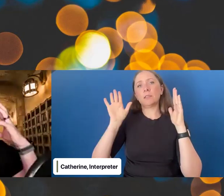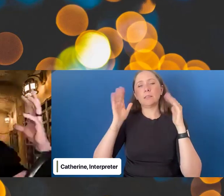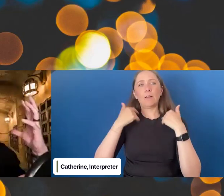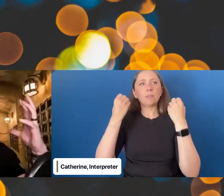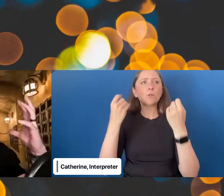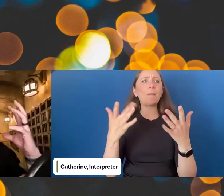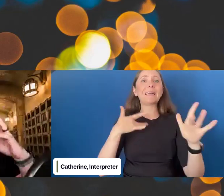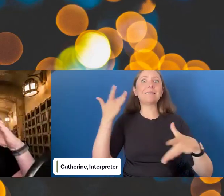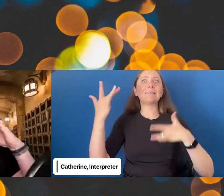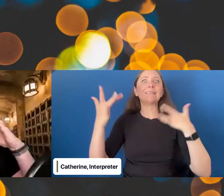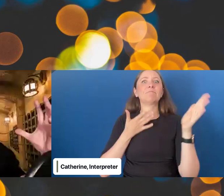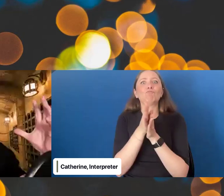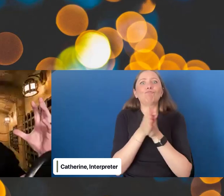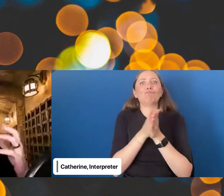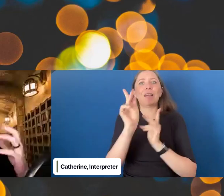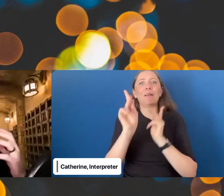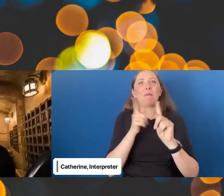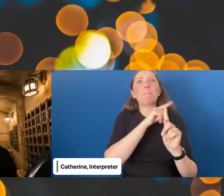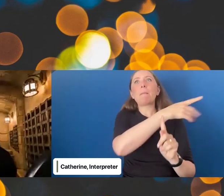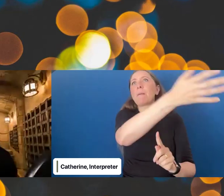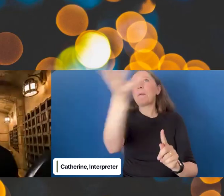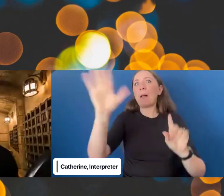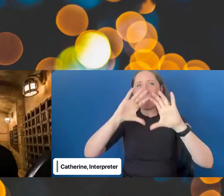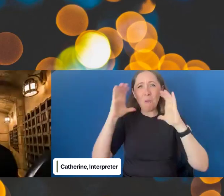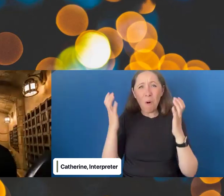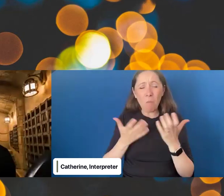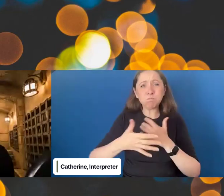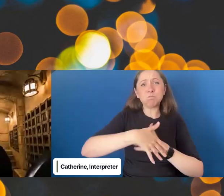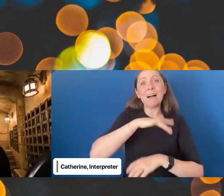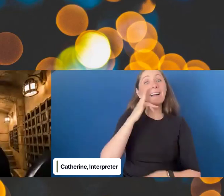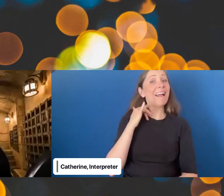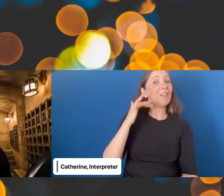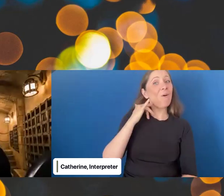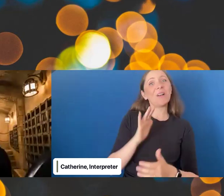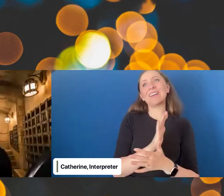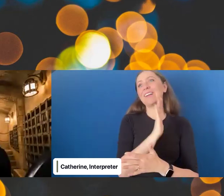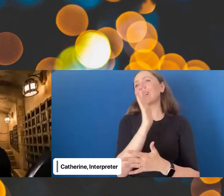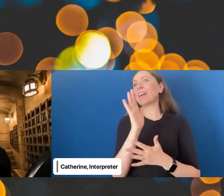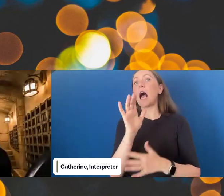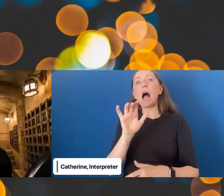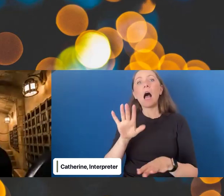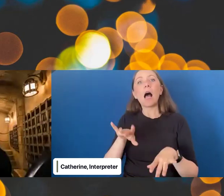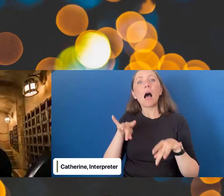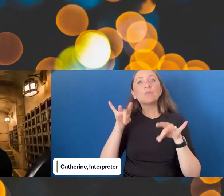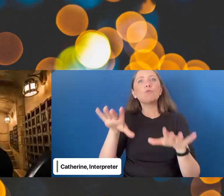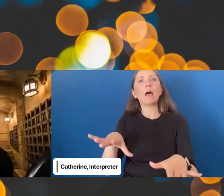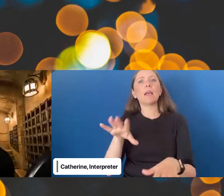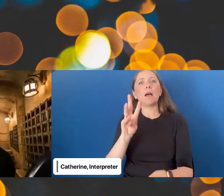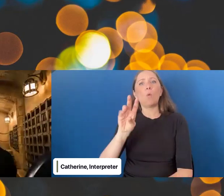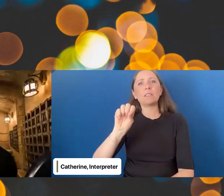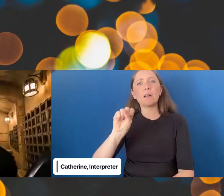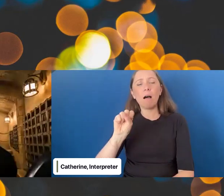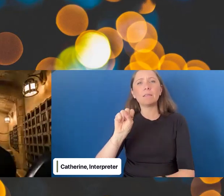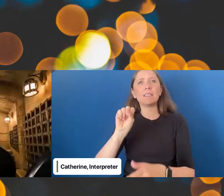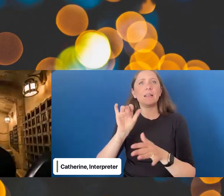excited, enthusiastic people from all over the world, exotic places like California and Sydney, Wisconsin,